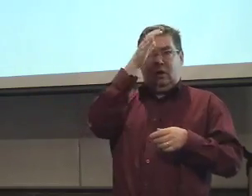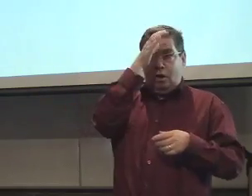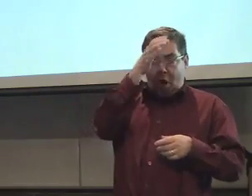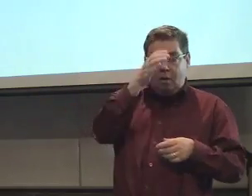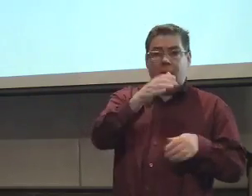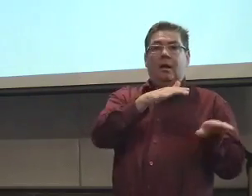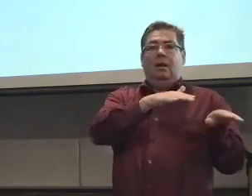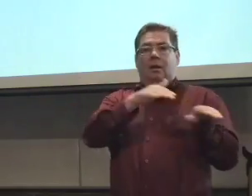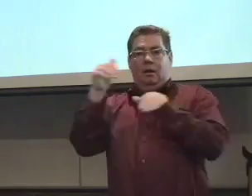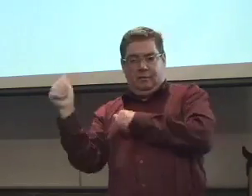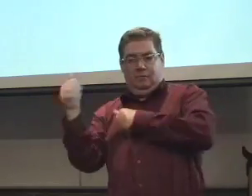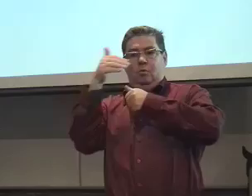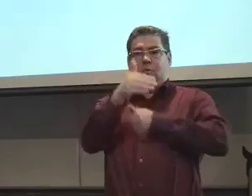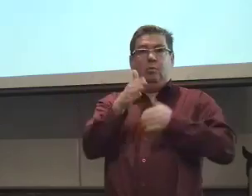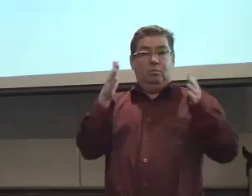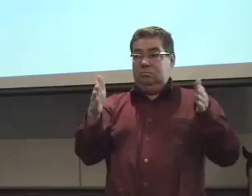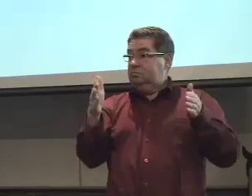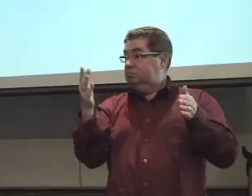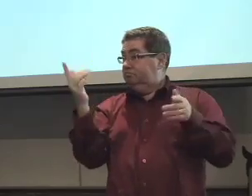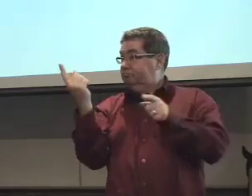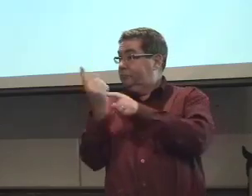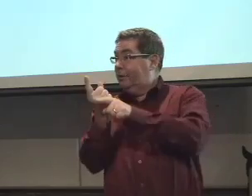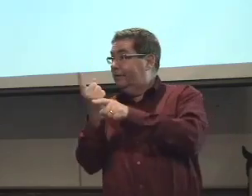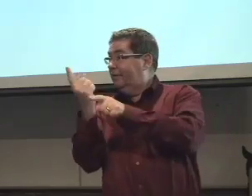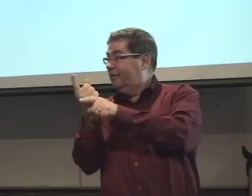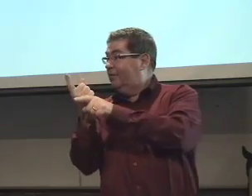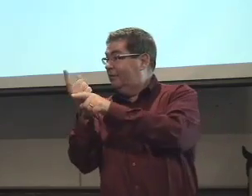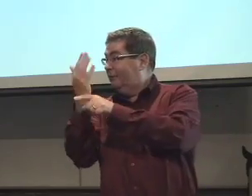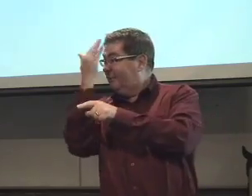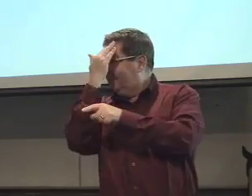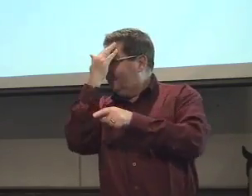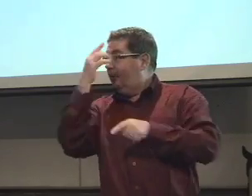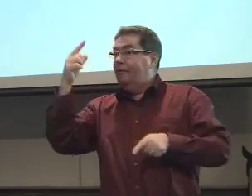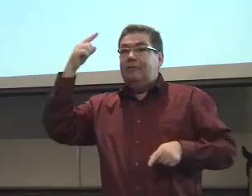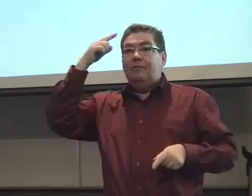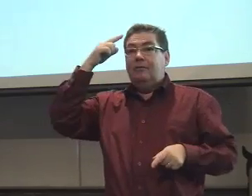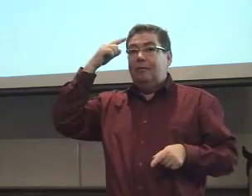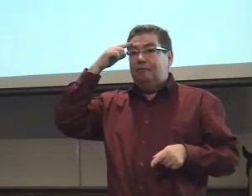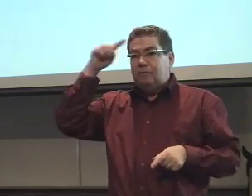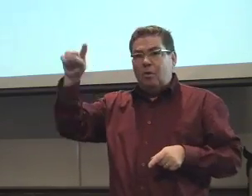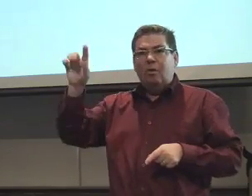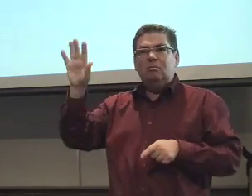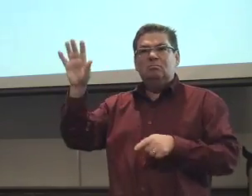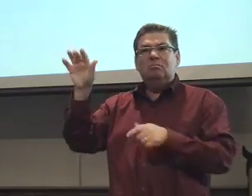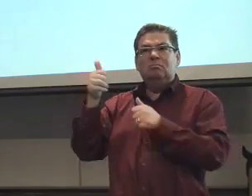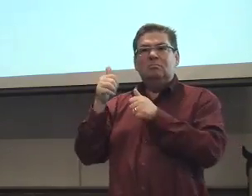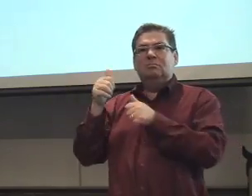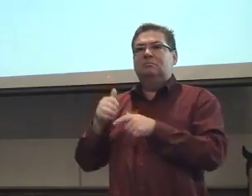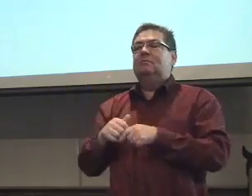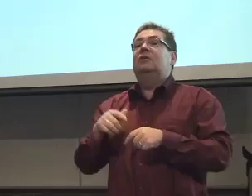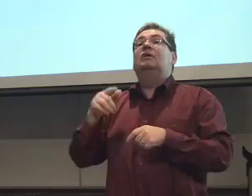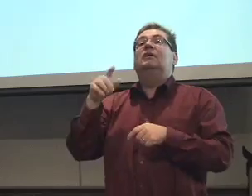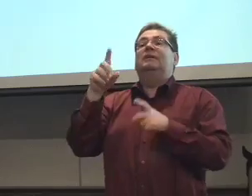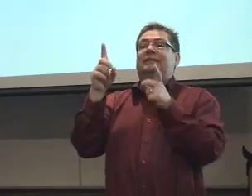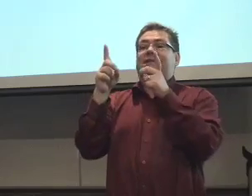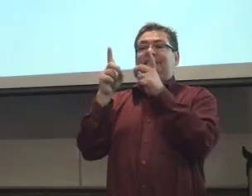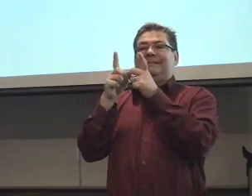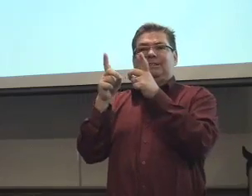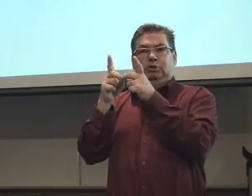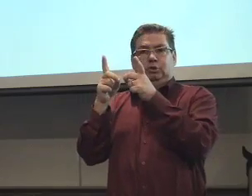the room. Everybody with me on that? Right? 4, not a problem. And dessert, not a problem.